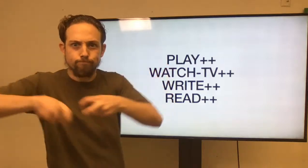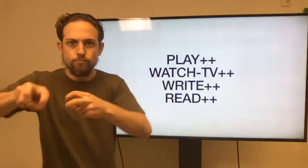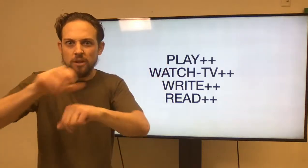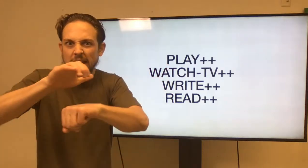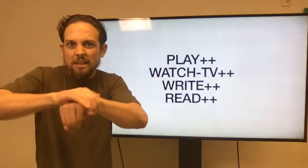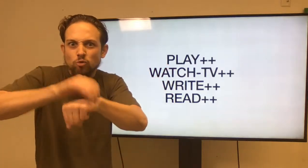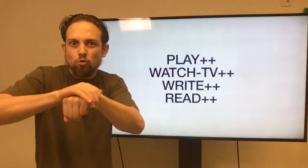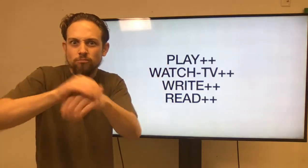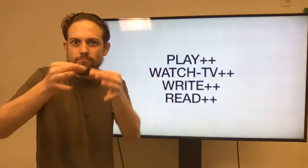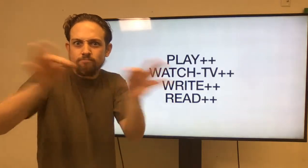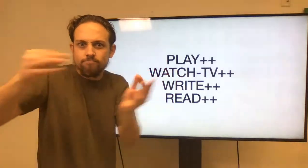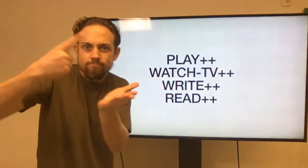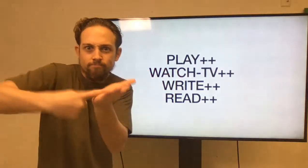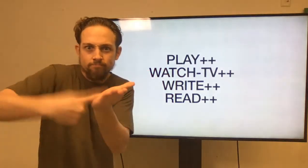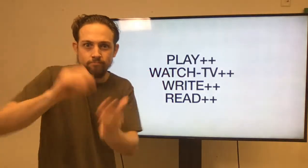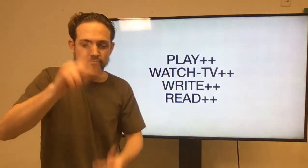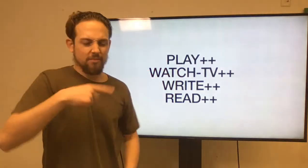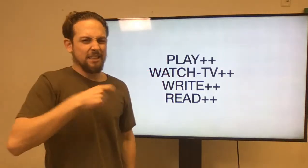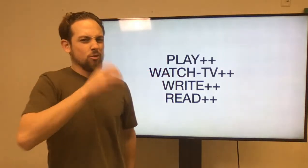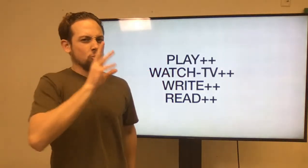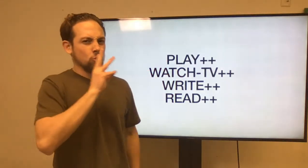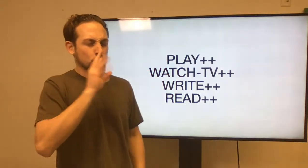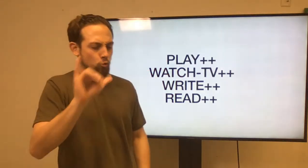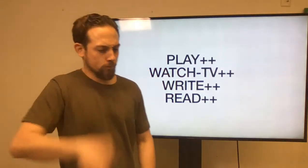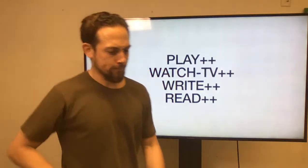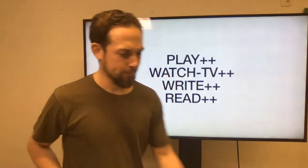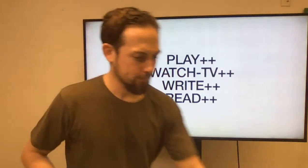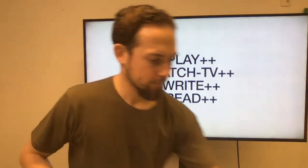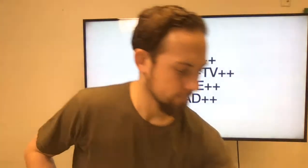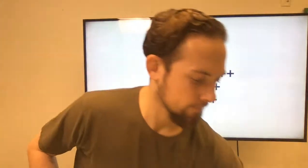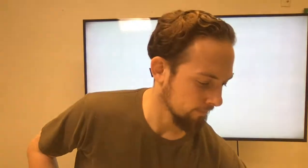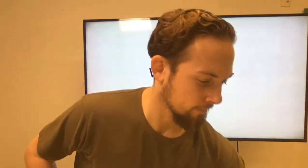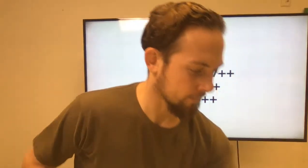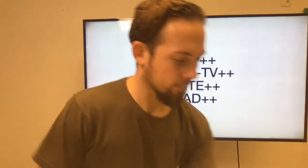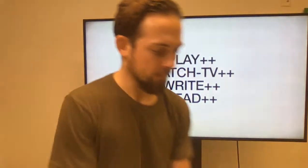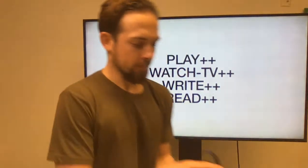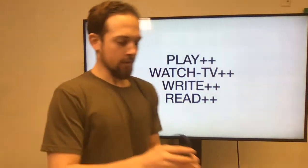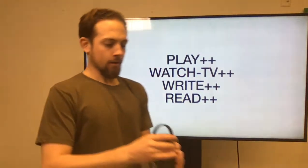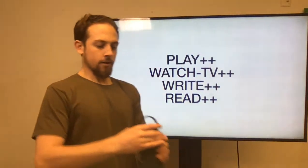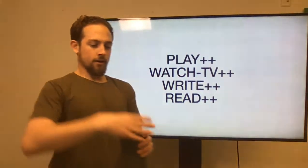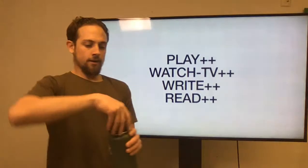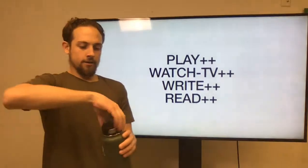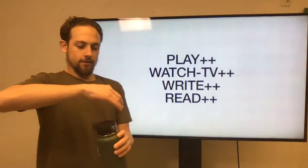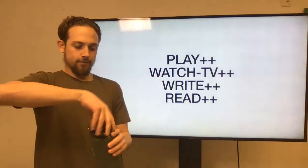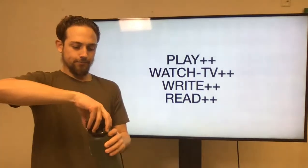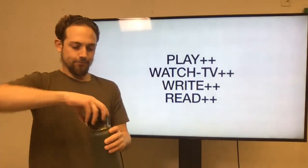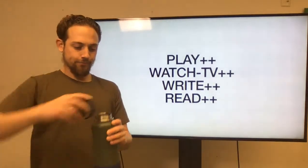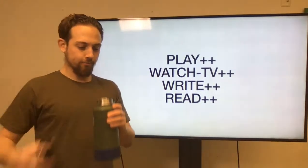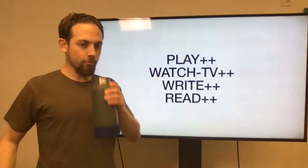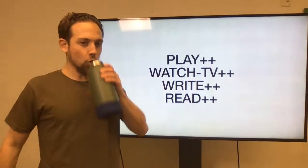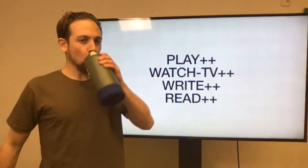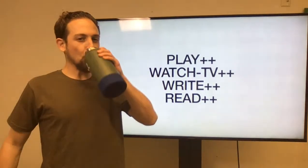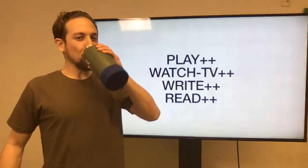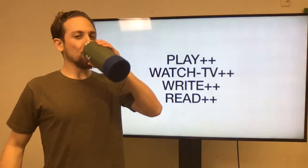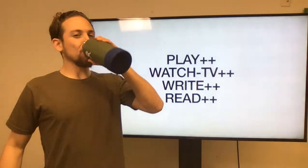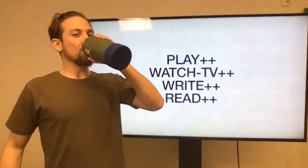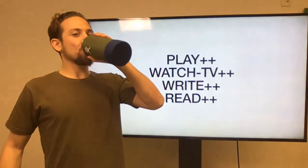We're going to take a break, get a drink or some water before we move over to talking about English. I'm going to get some water too.